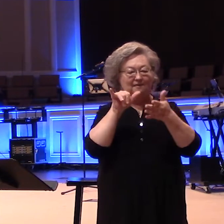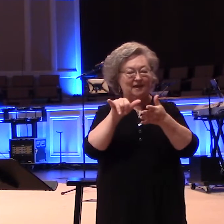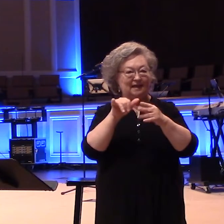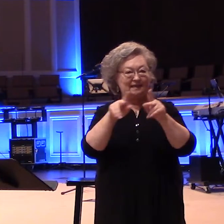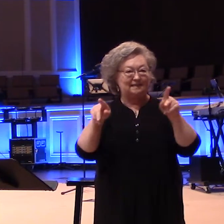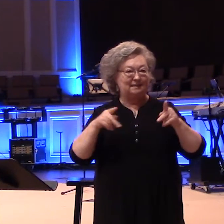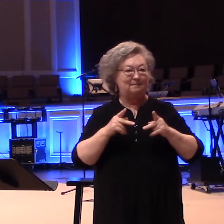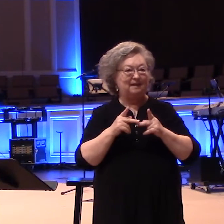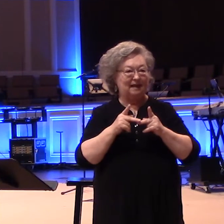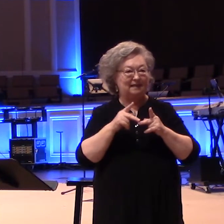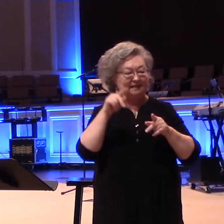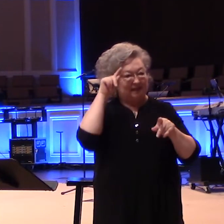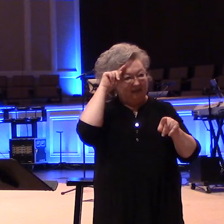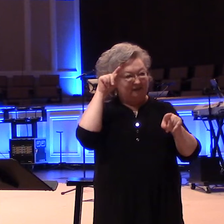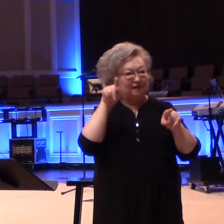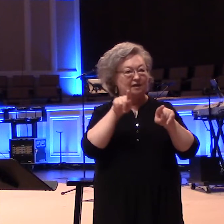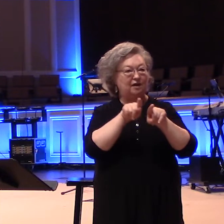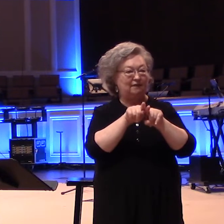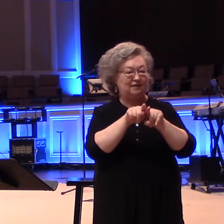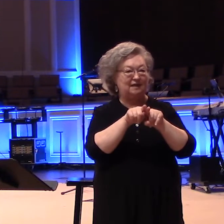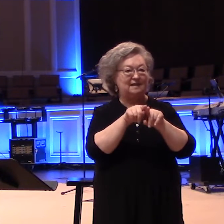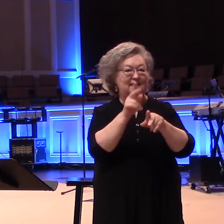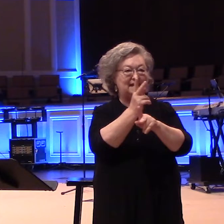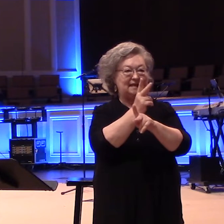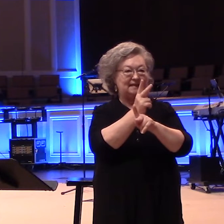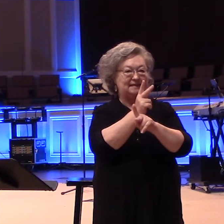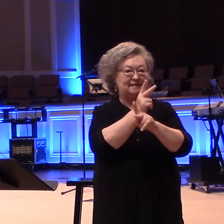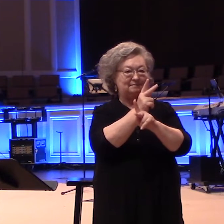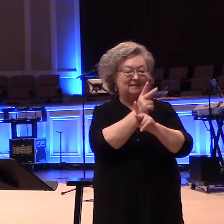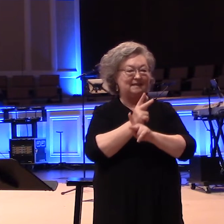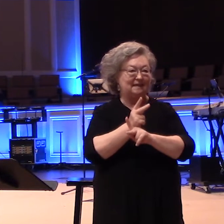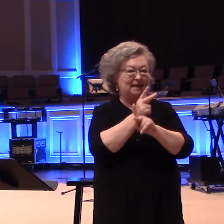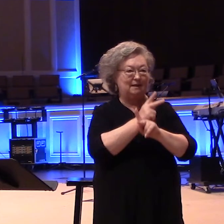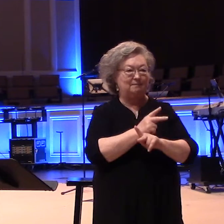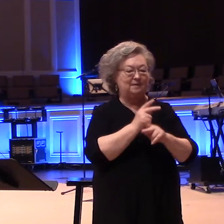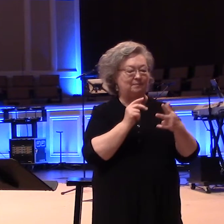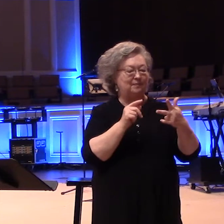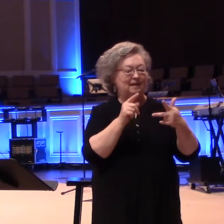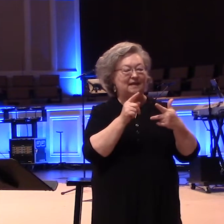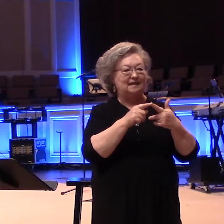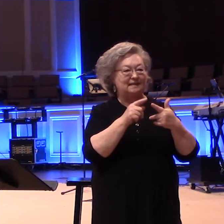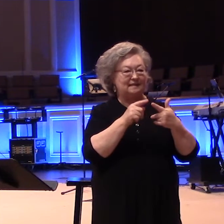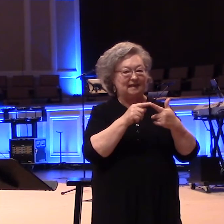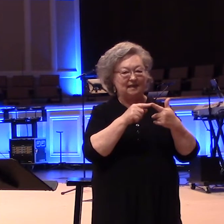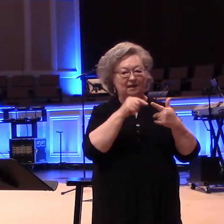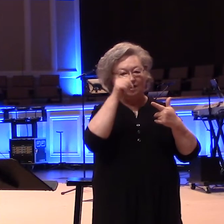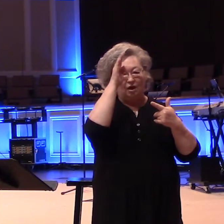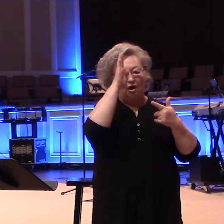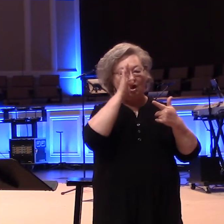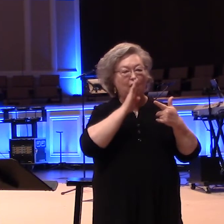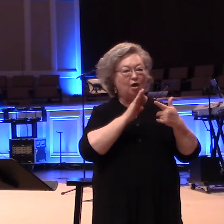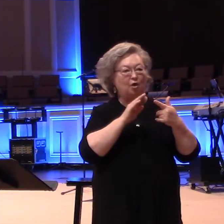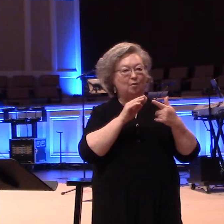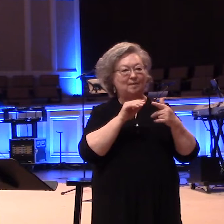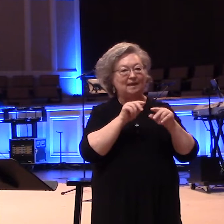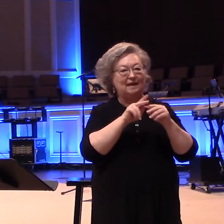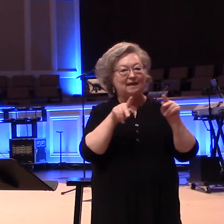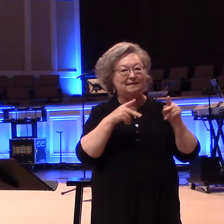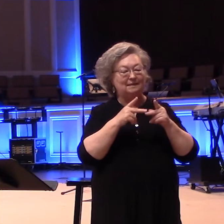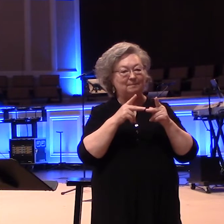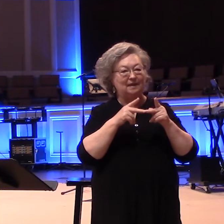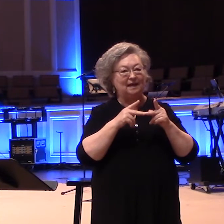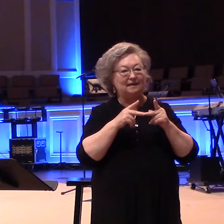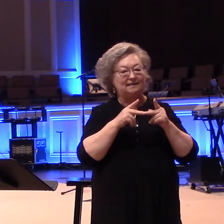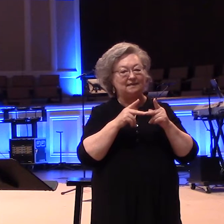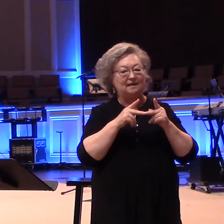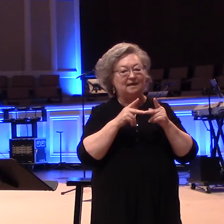Secondly, home is where the devourer is rebuked. Thirdly, home is where the storehouse is full. Fourth, home is where the windows